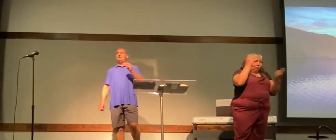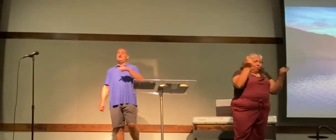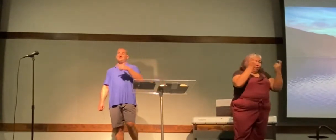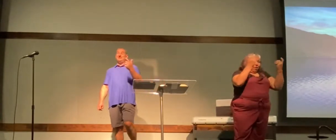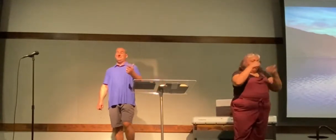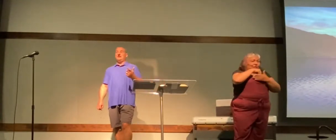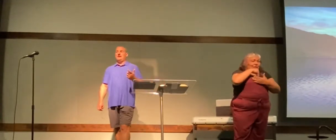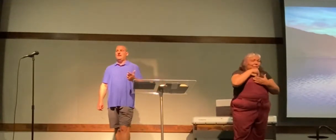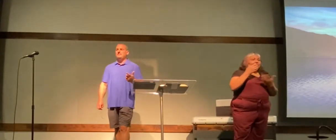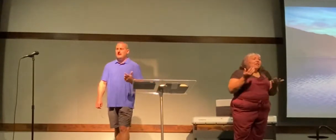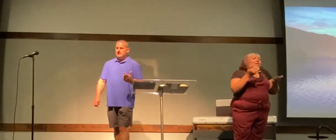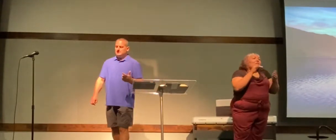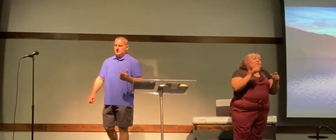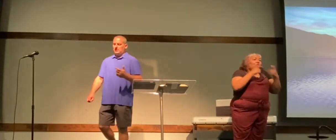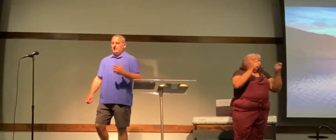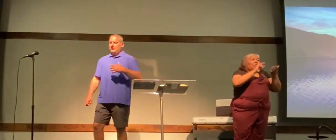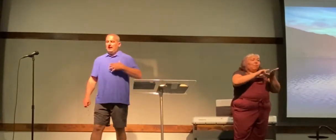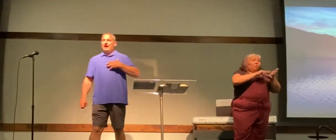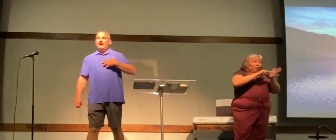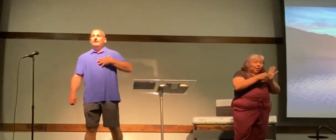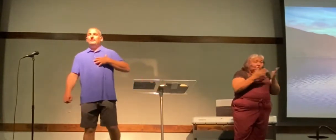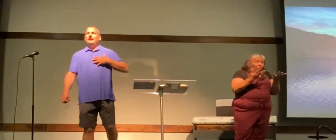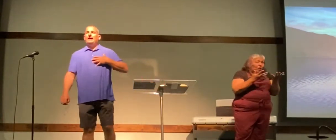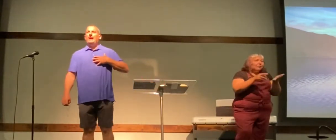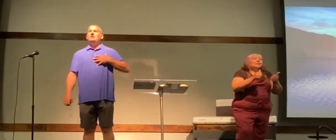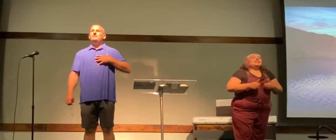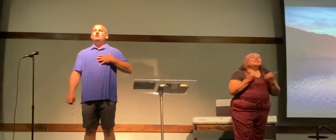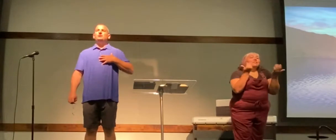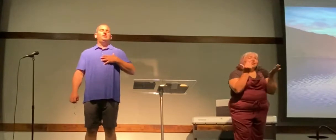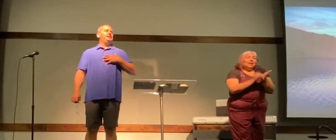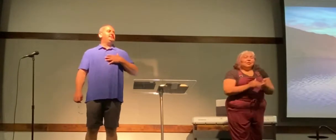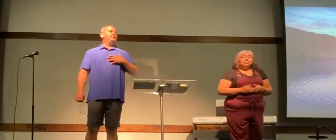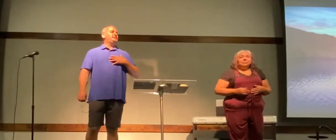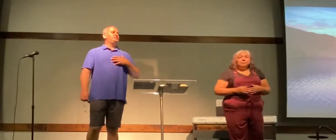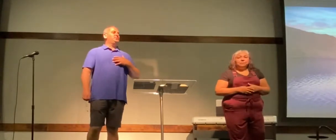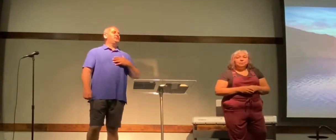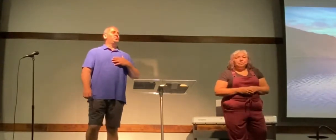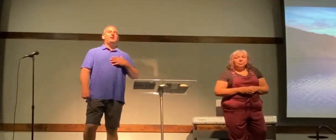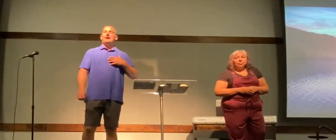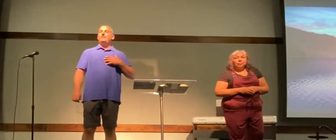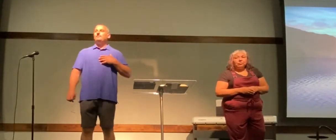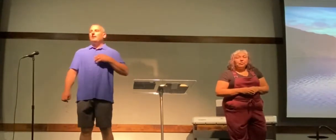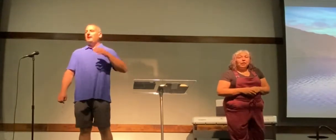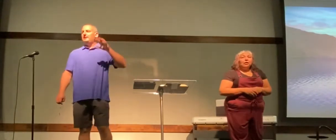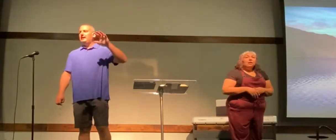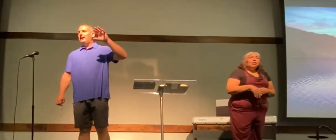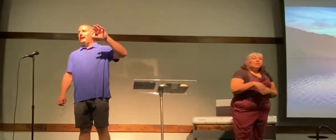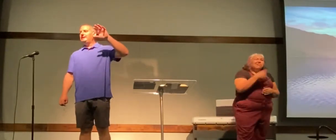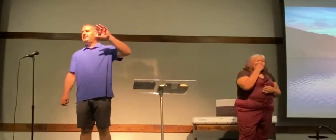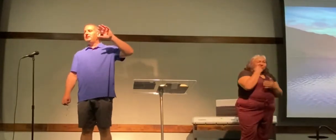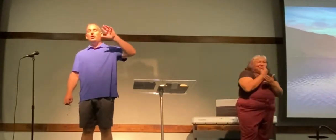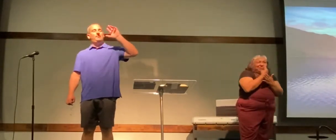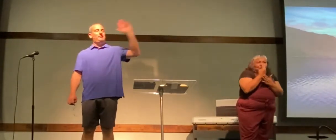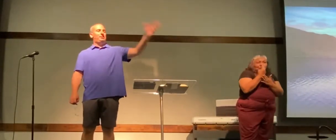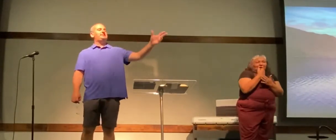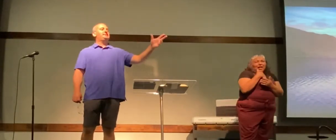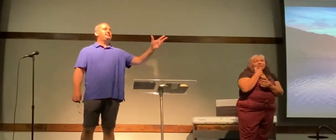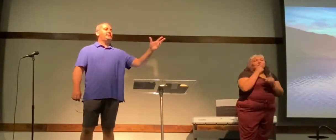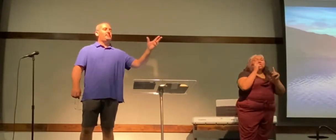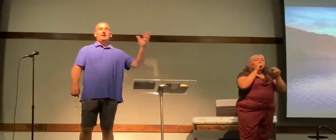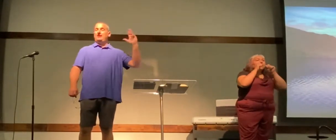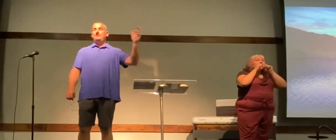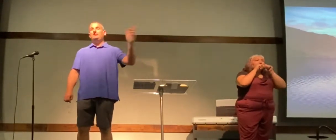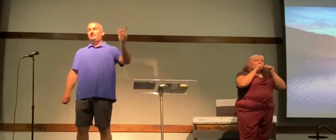revival means to live again. So how many of you in these last 2 weeks went out and I said, go be a